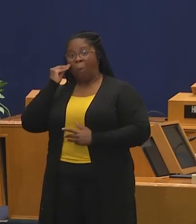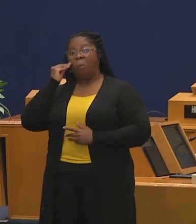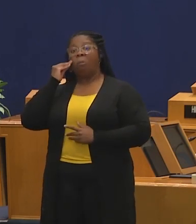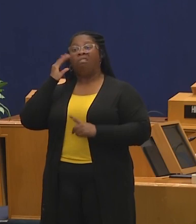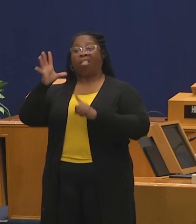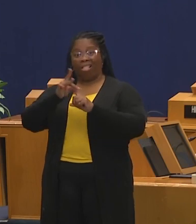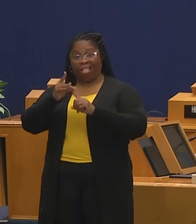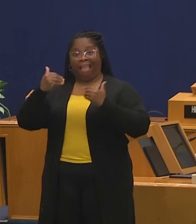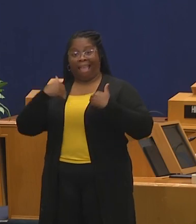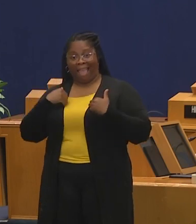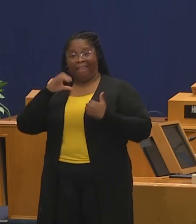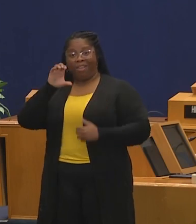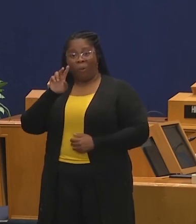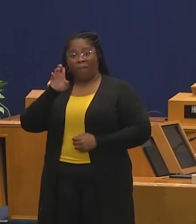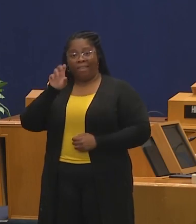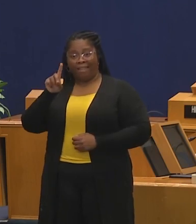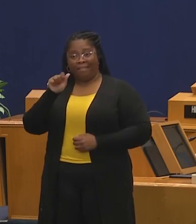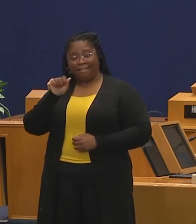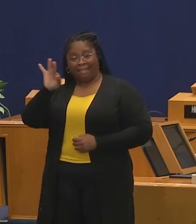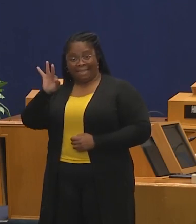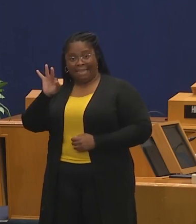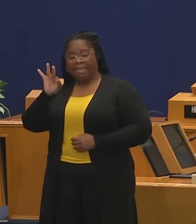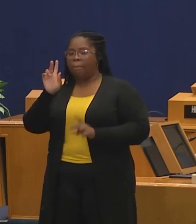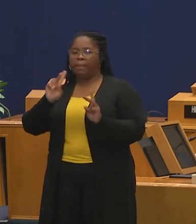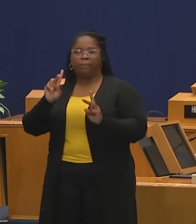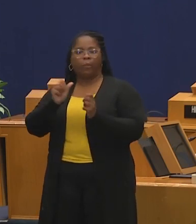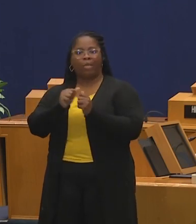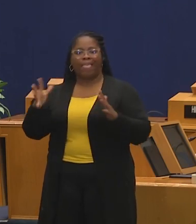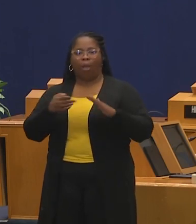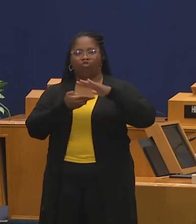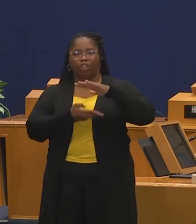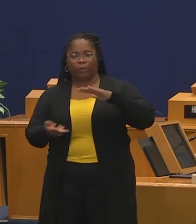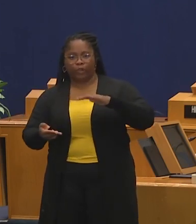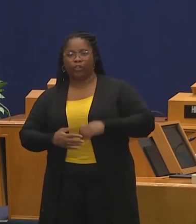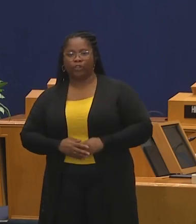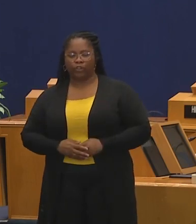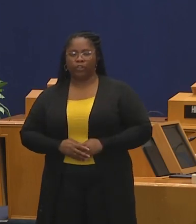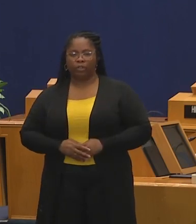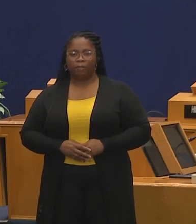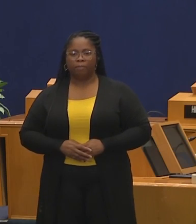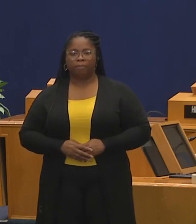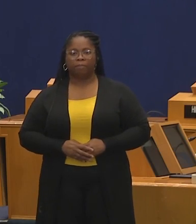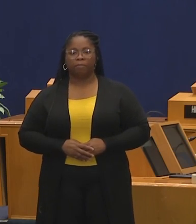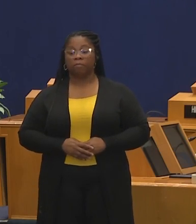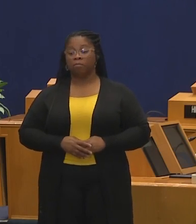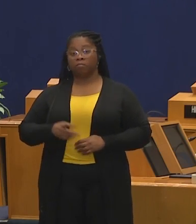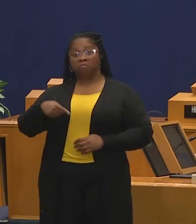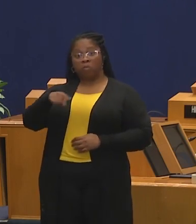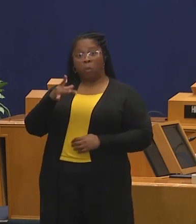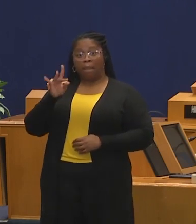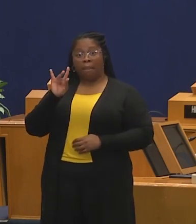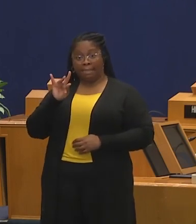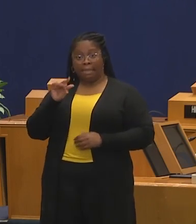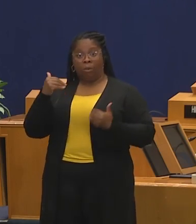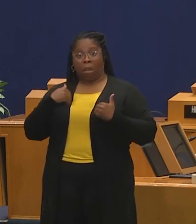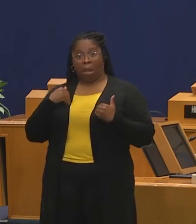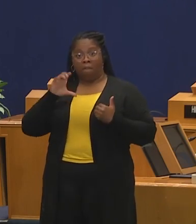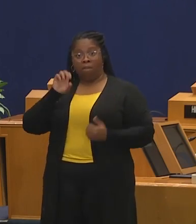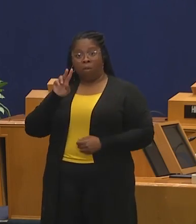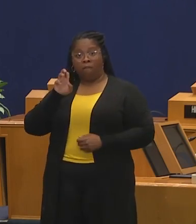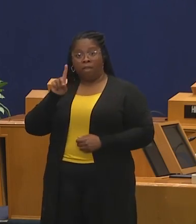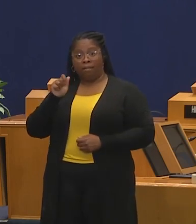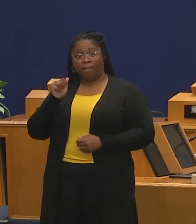for COVID-18 have been people who are unsheltered. There are 3 people among the 18 who were